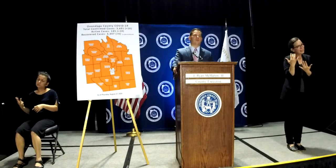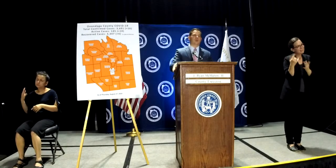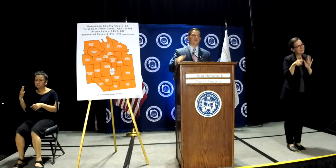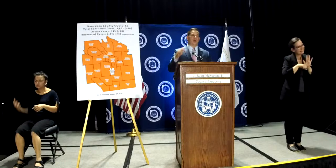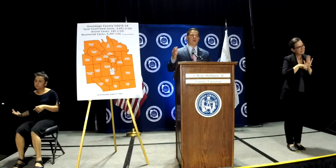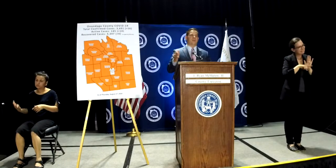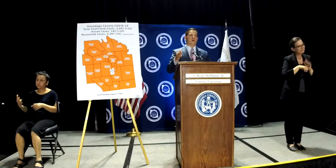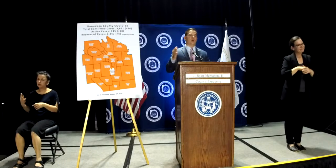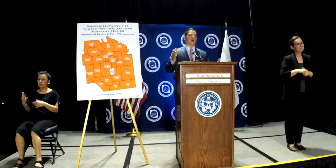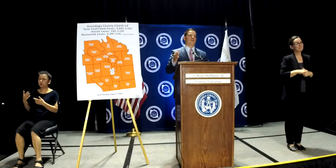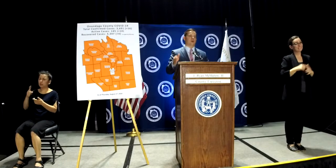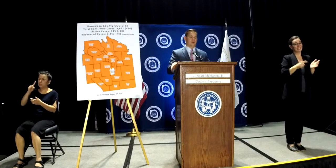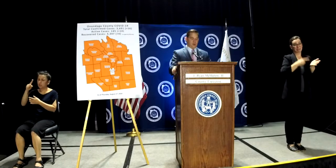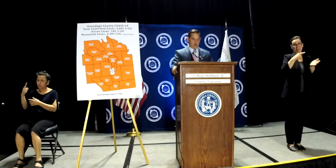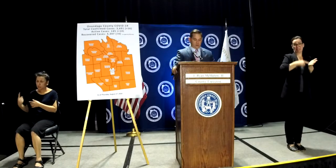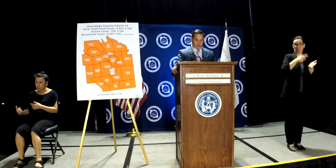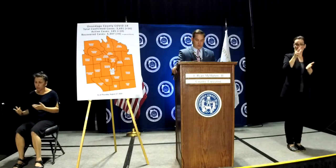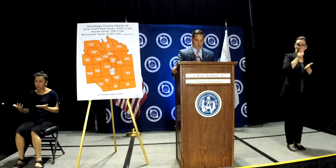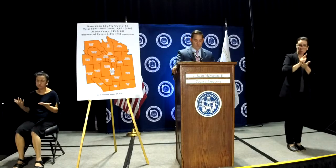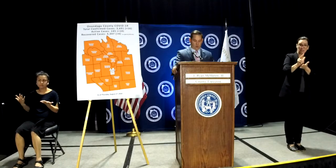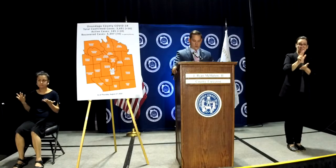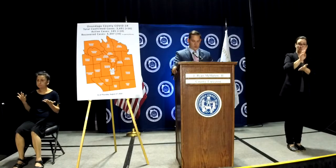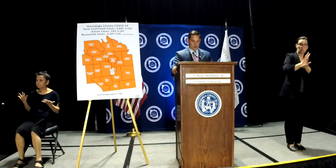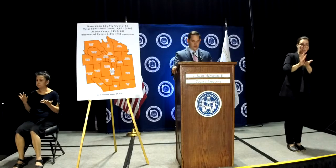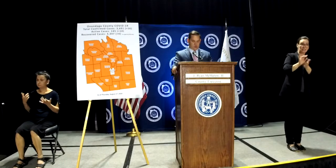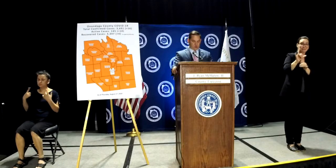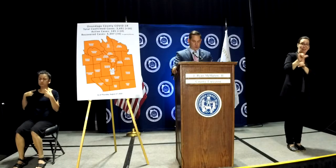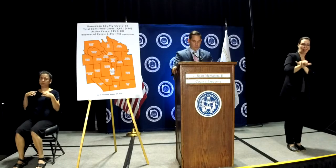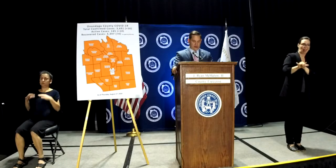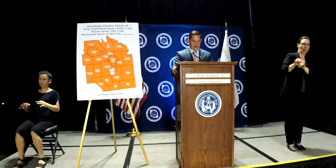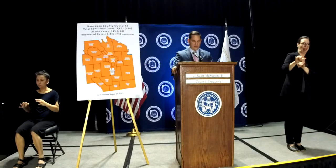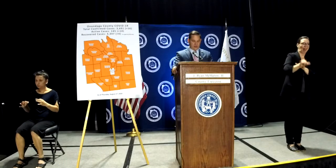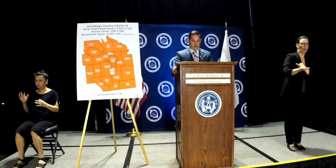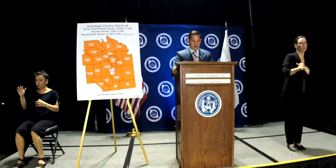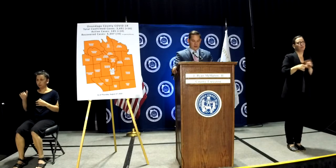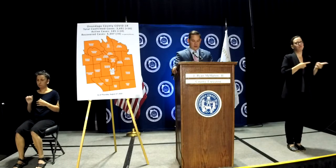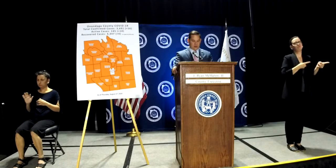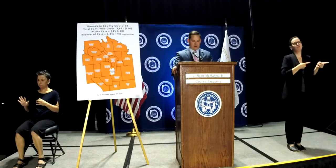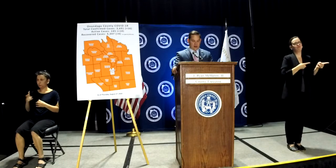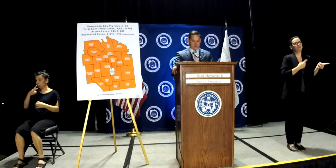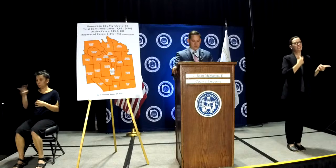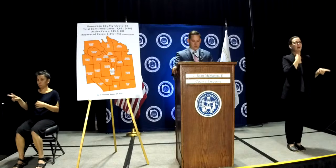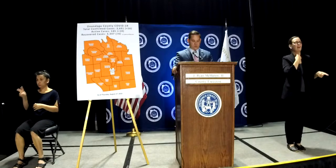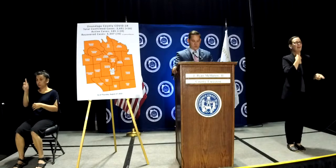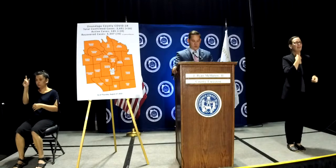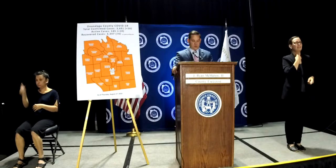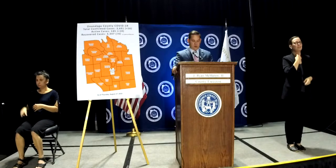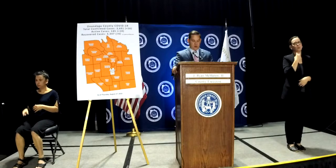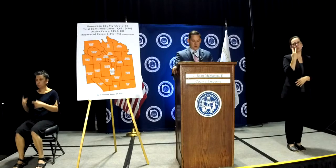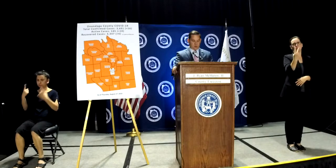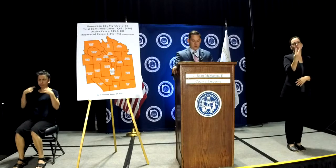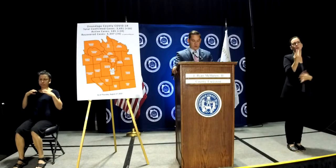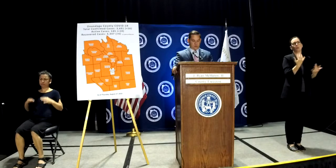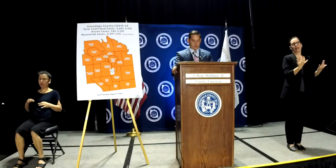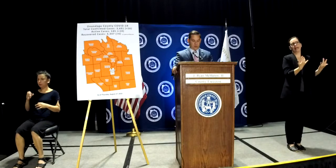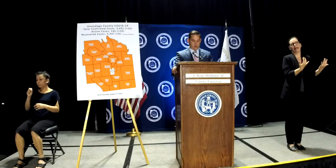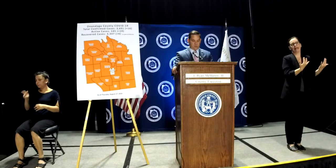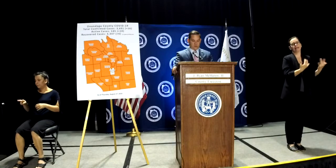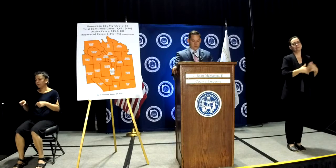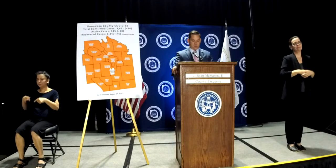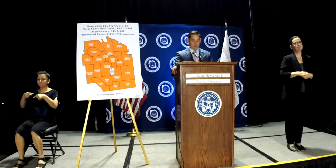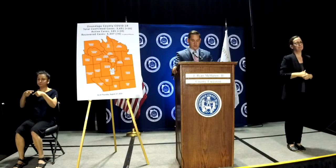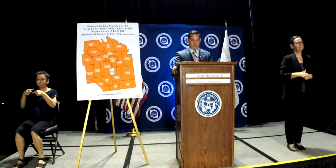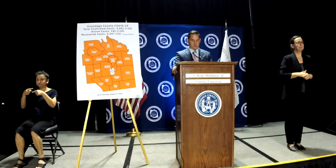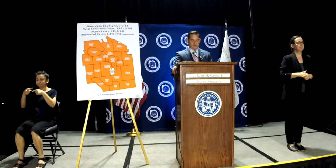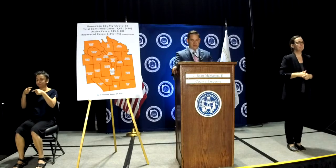weeks after you've already been recovered. So these are folks, there's 2 remaining in our hospitals looking to